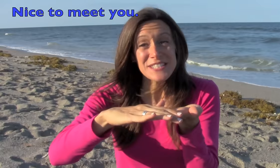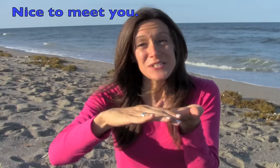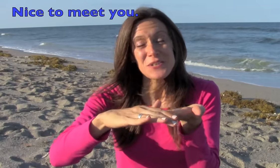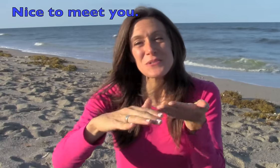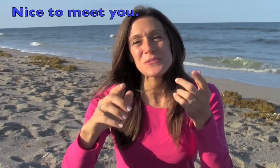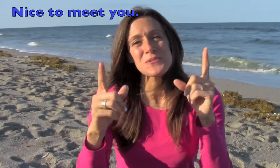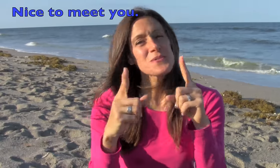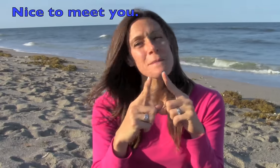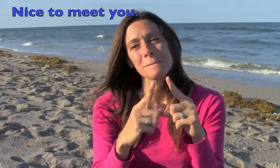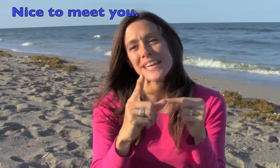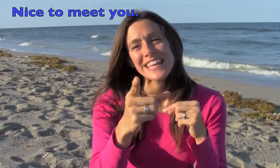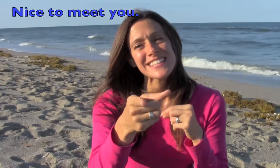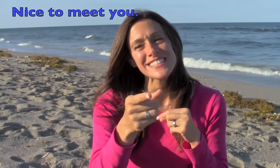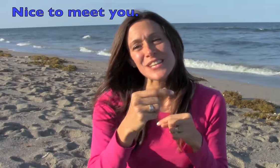Nice to meet you.